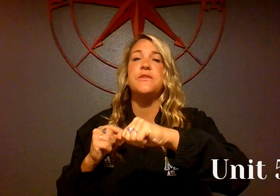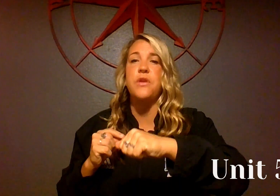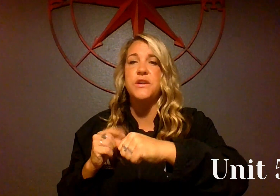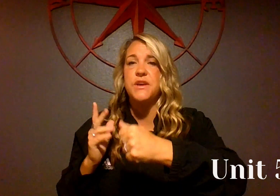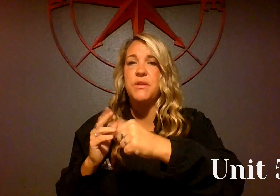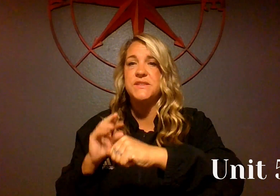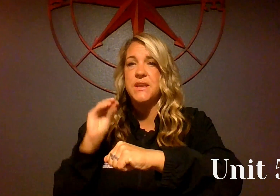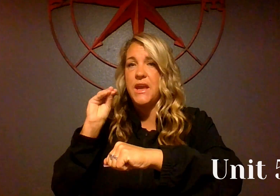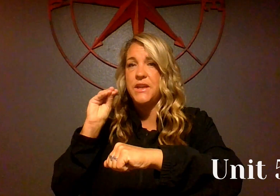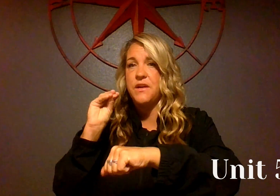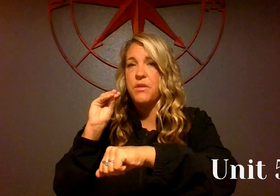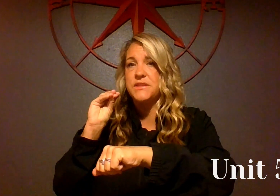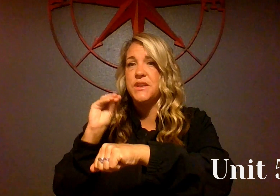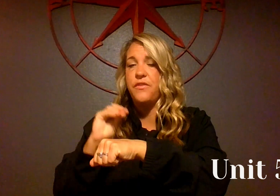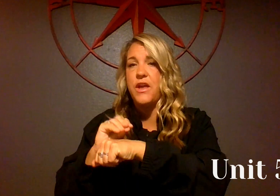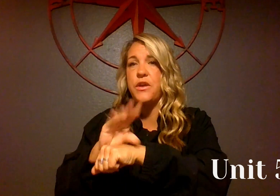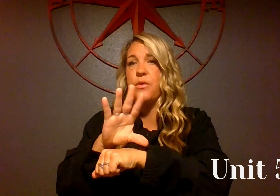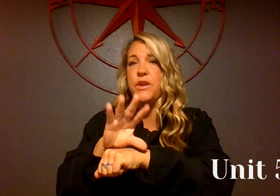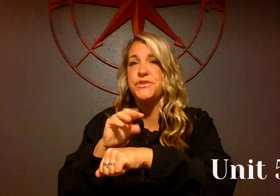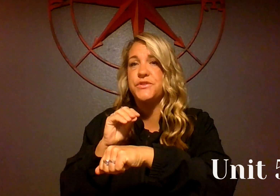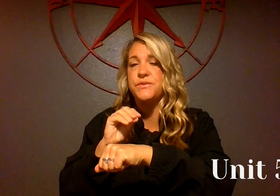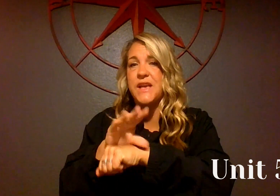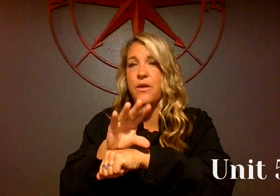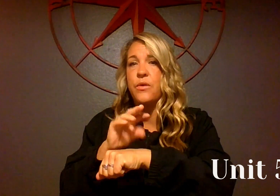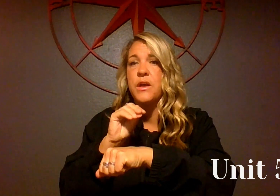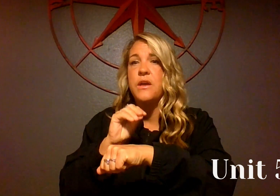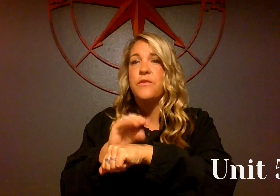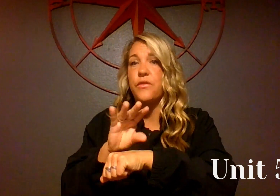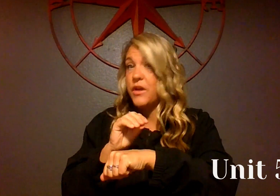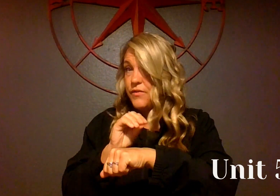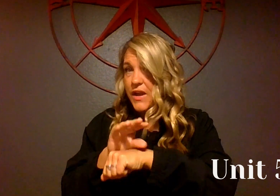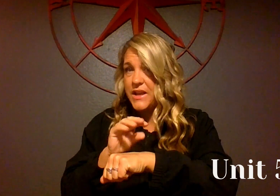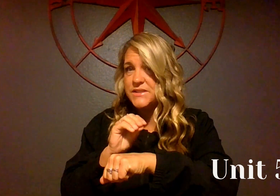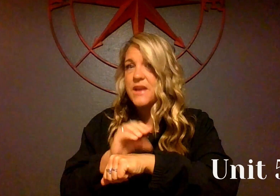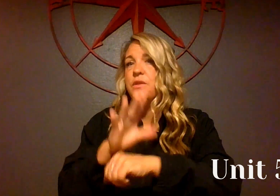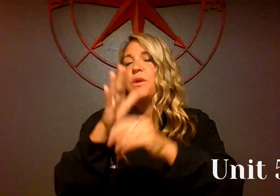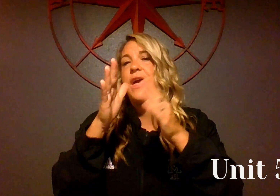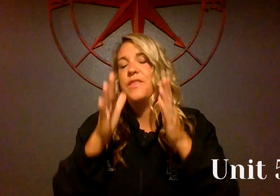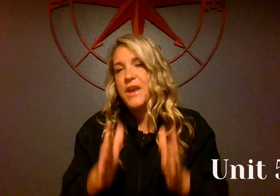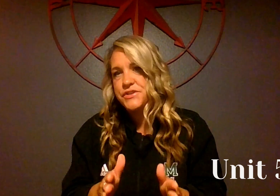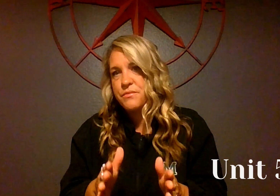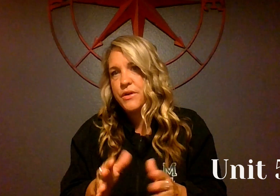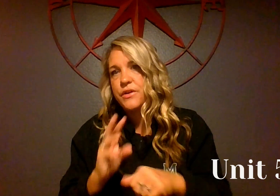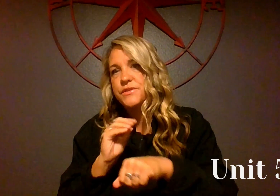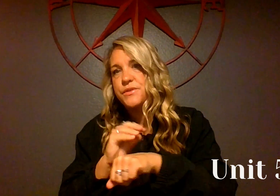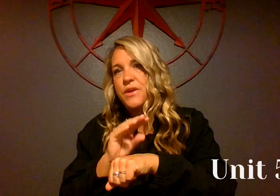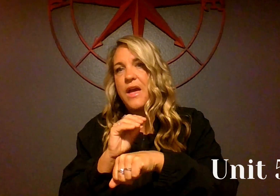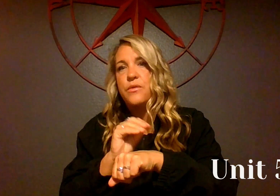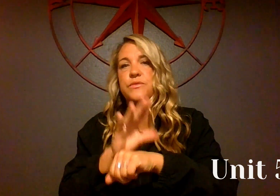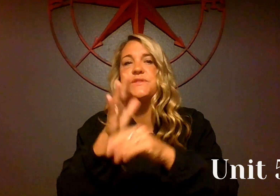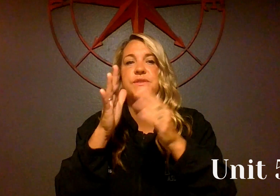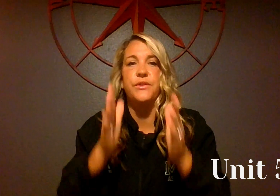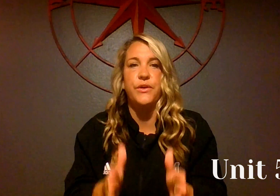Counselor, non-dominant's in an A, dominant's in a flattened O, and it shoots out for advice, and then we add the agent marker. So